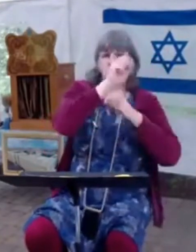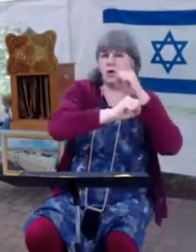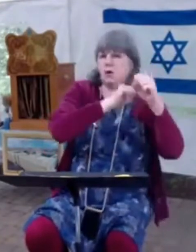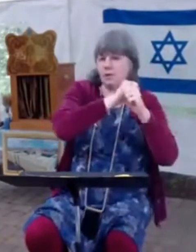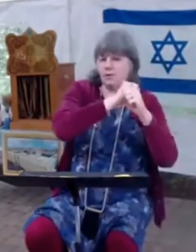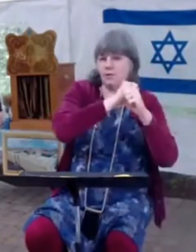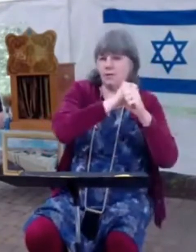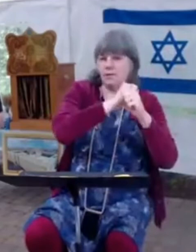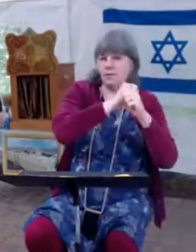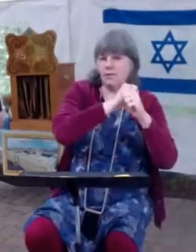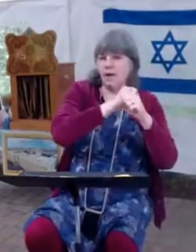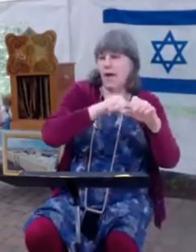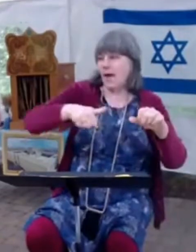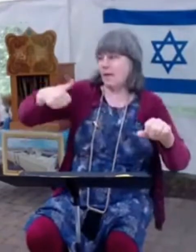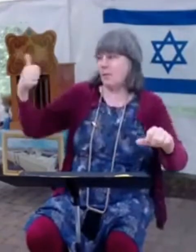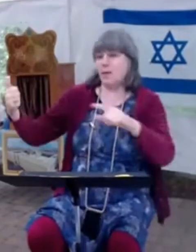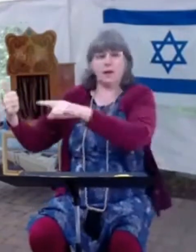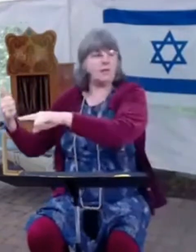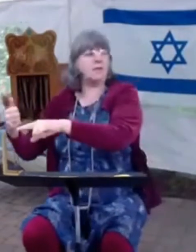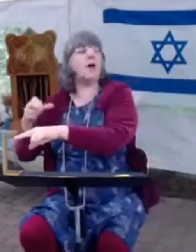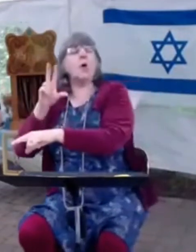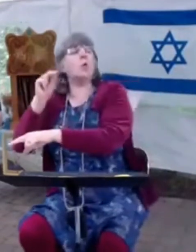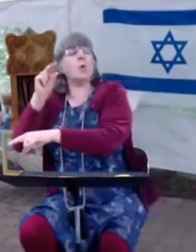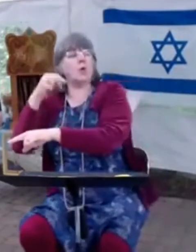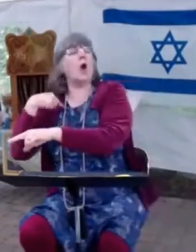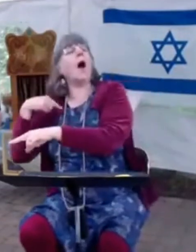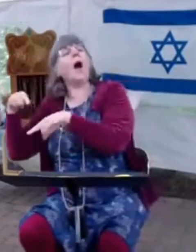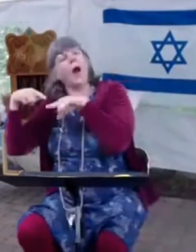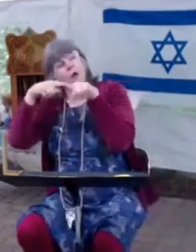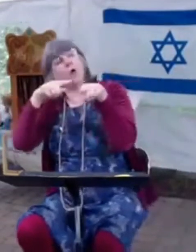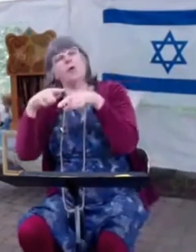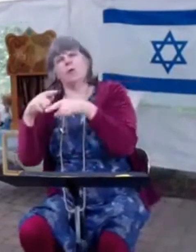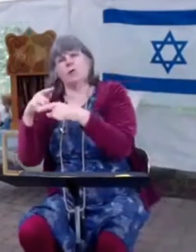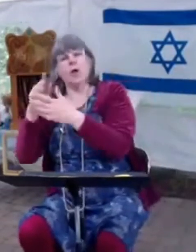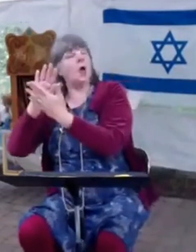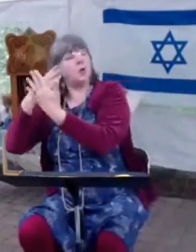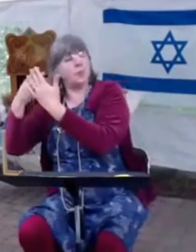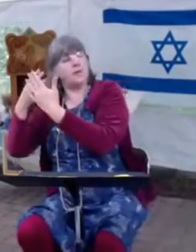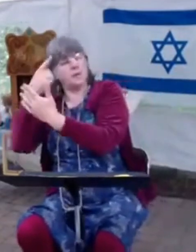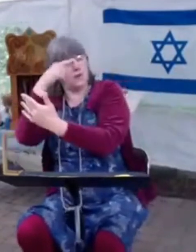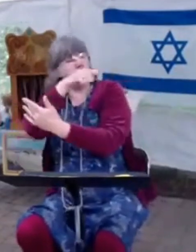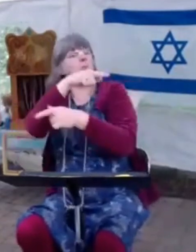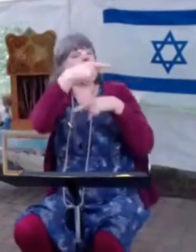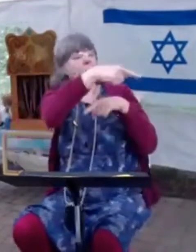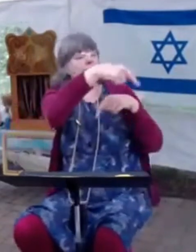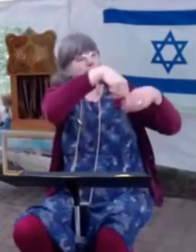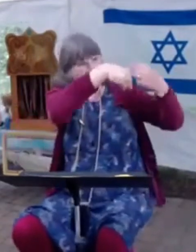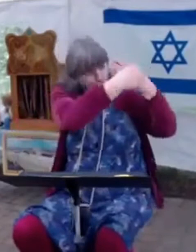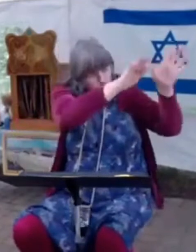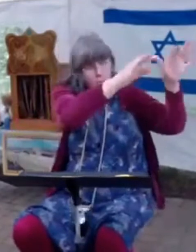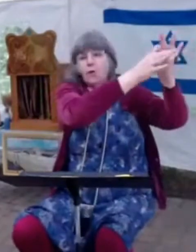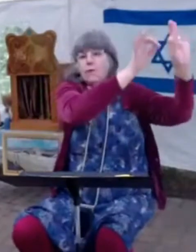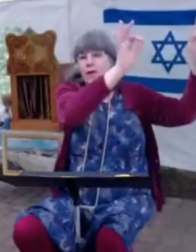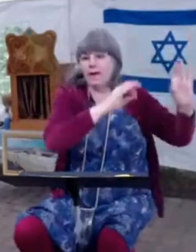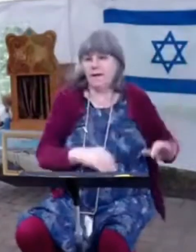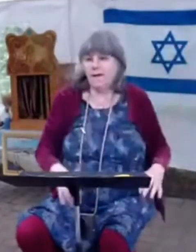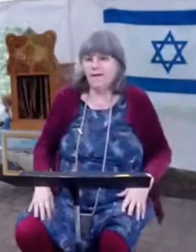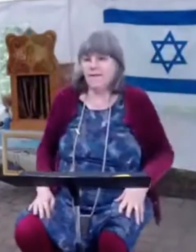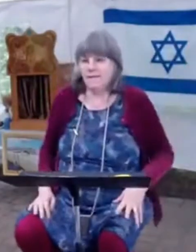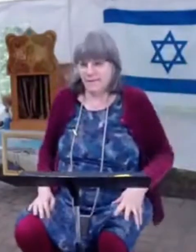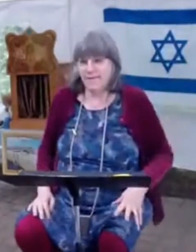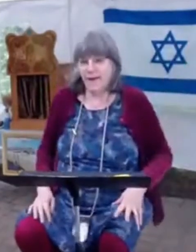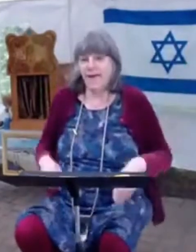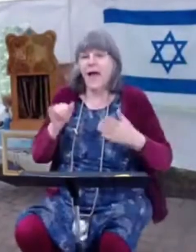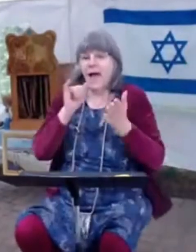to perform your oath, to do this, to that." And all those came from to not kill. All those came from the Torah. This one does